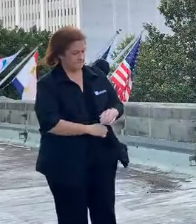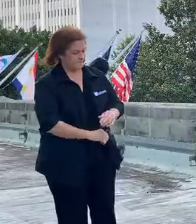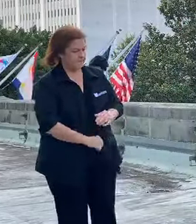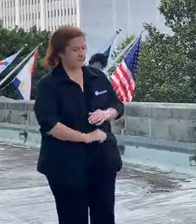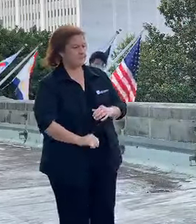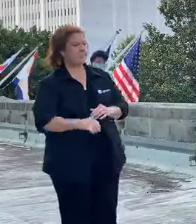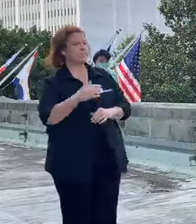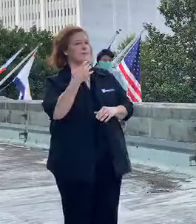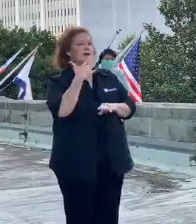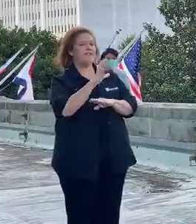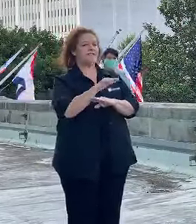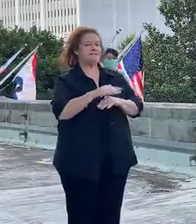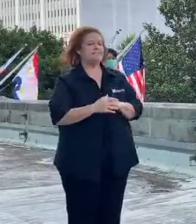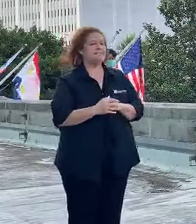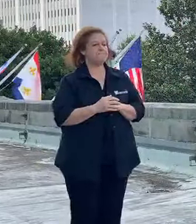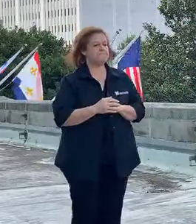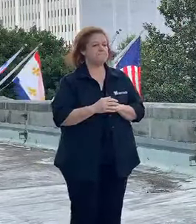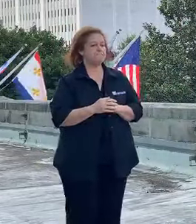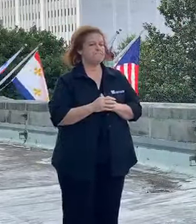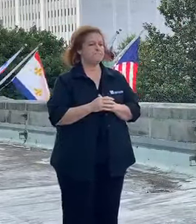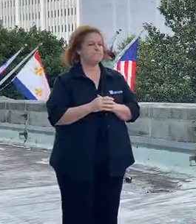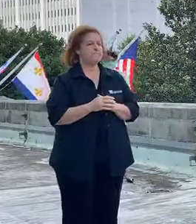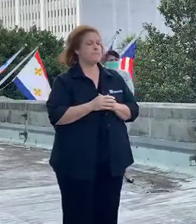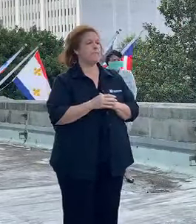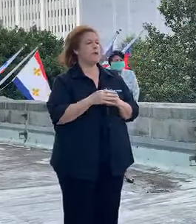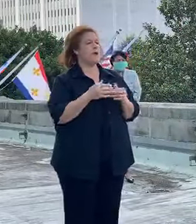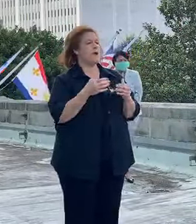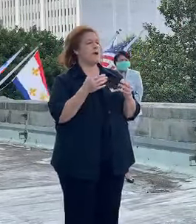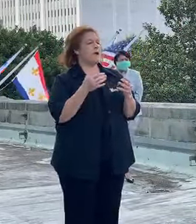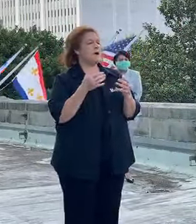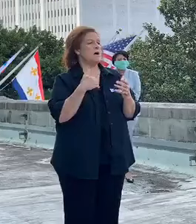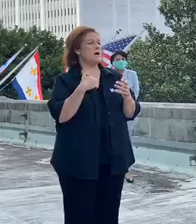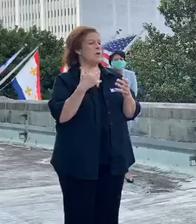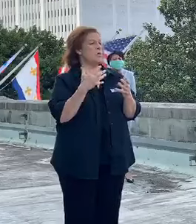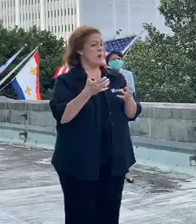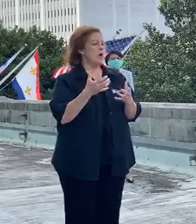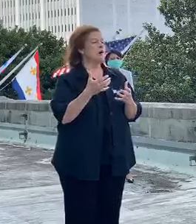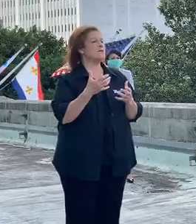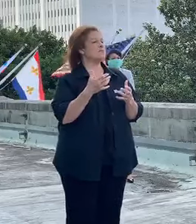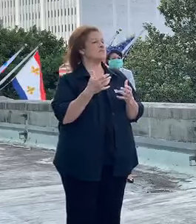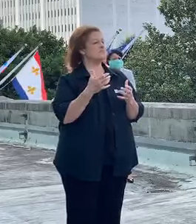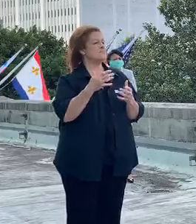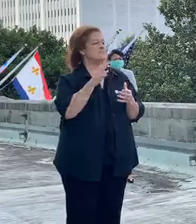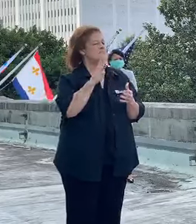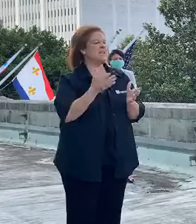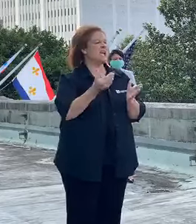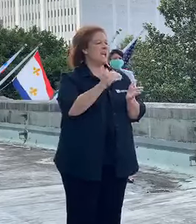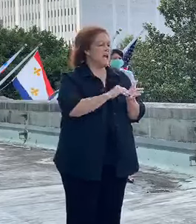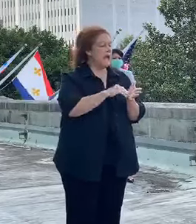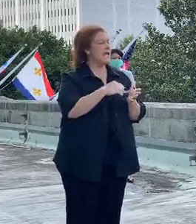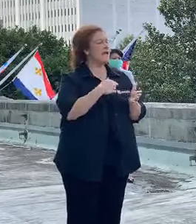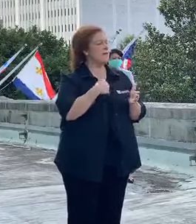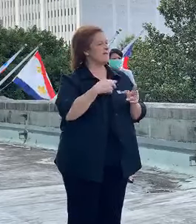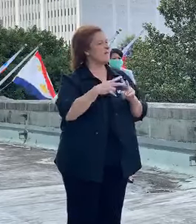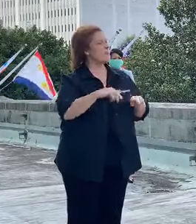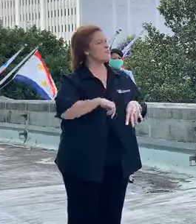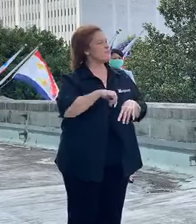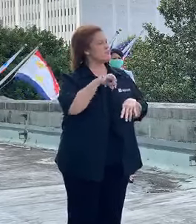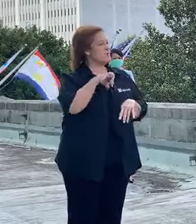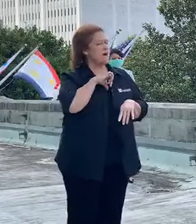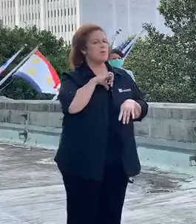Good evening, everybody. Just wanted to really just reiterate how proud I am of the